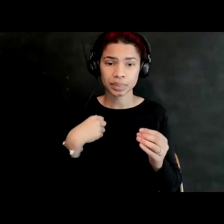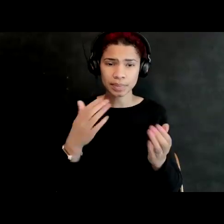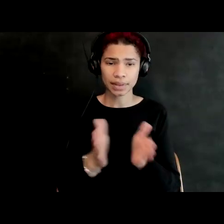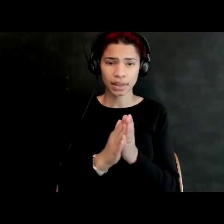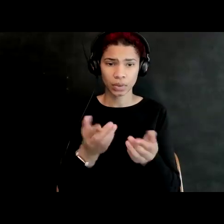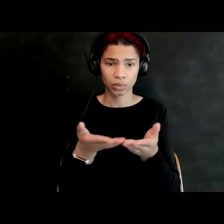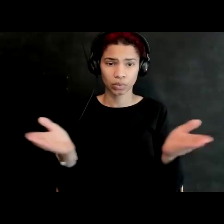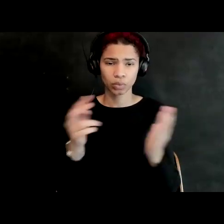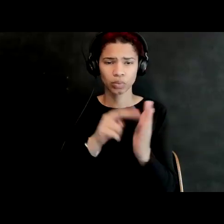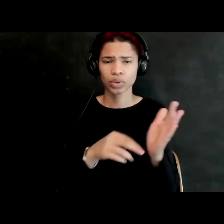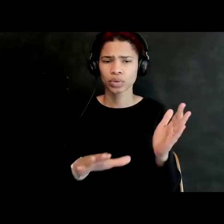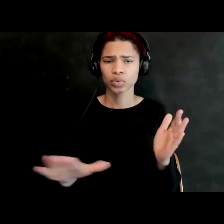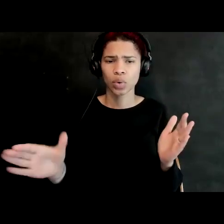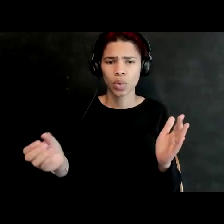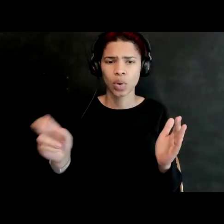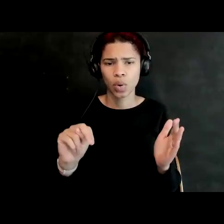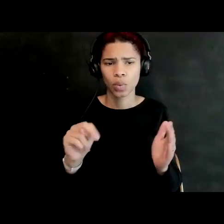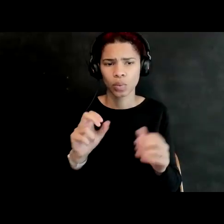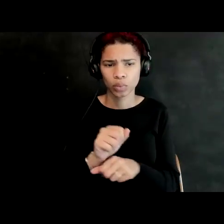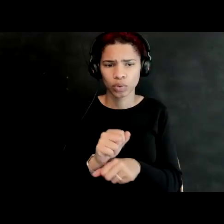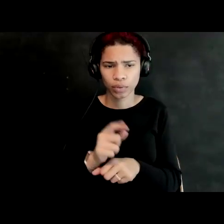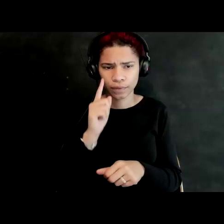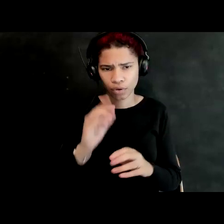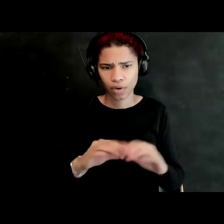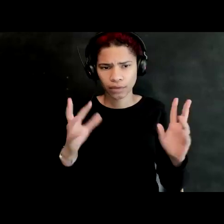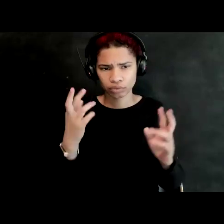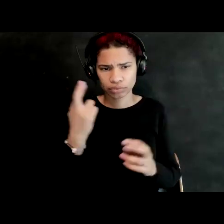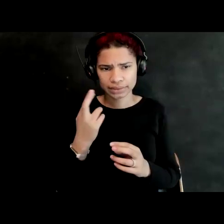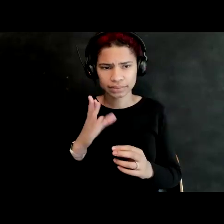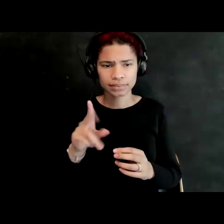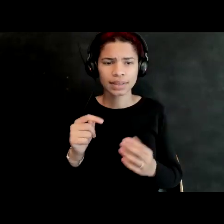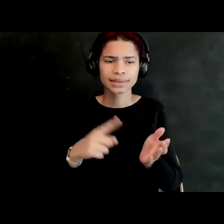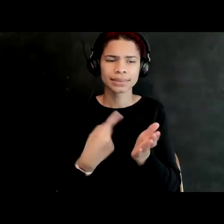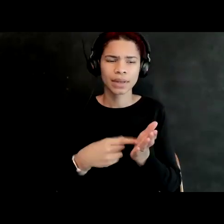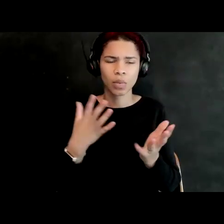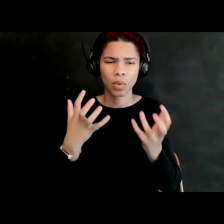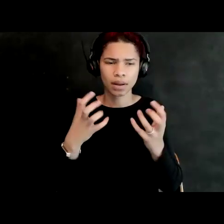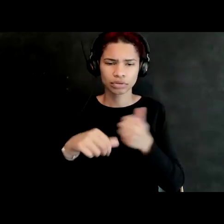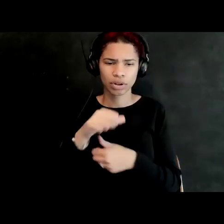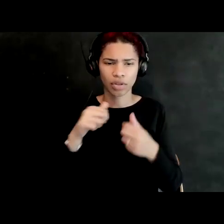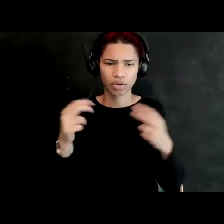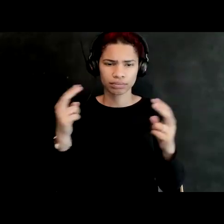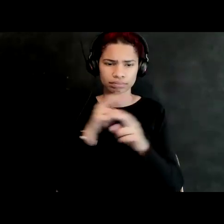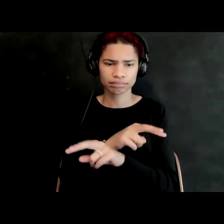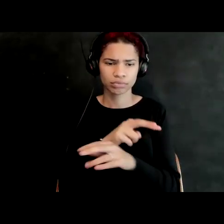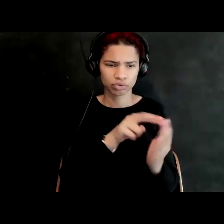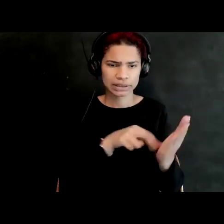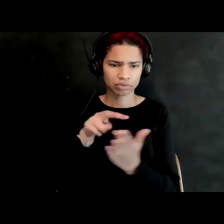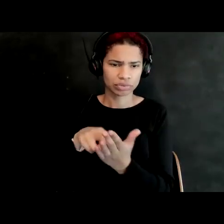work for the obvious reasons, but often I will have students read each other's work. And I find that it's very valuable